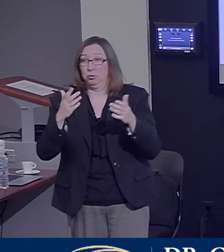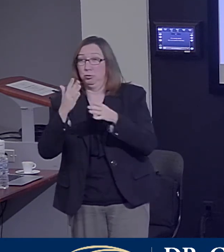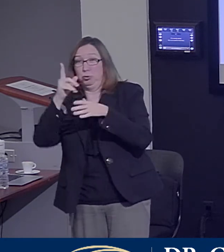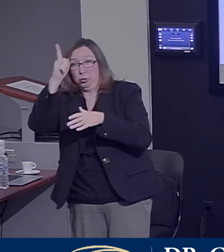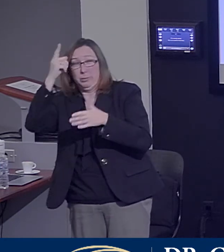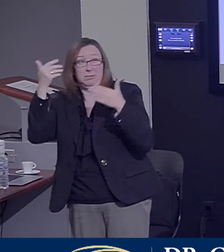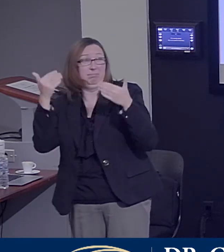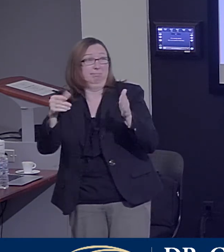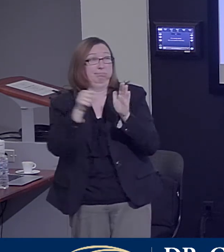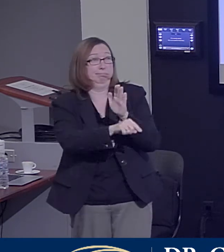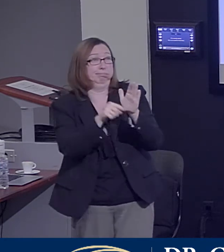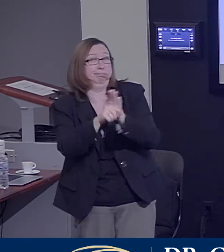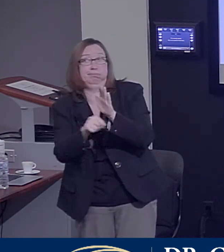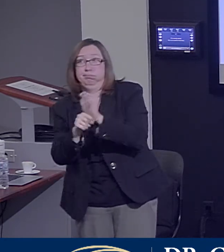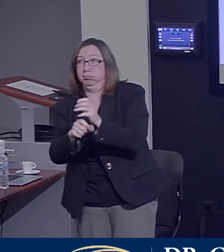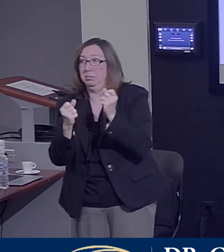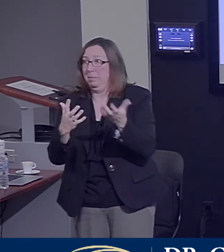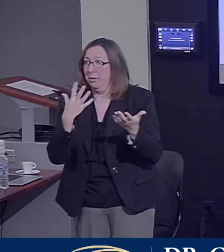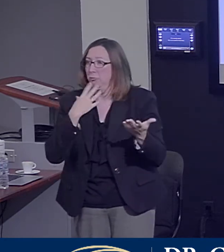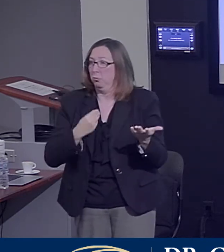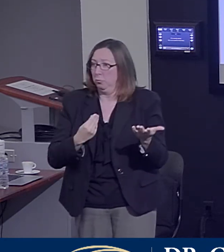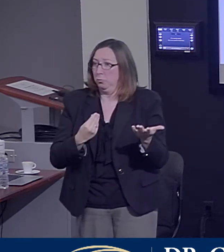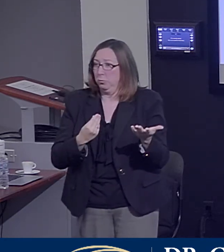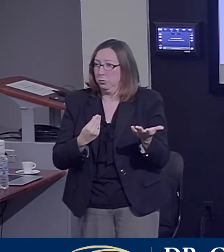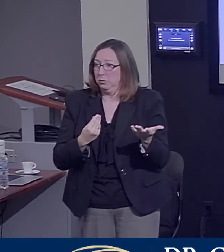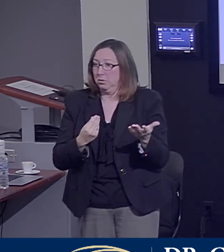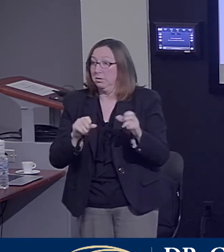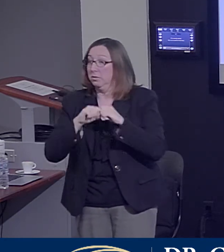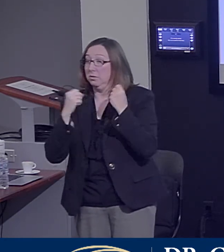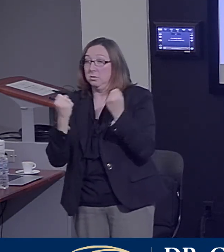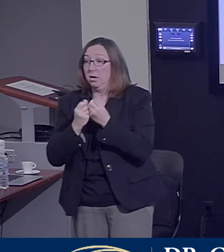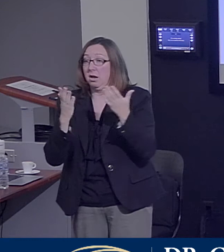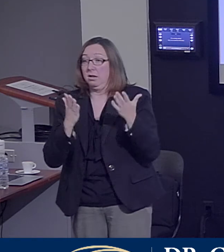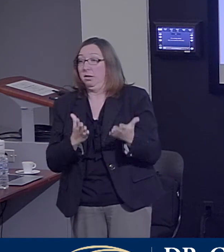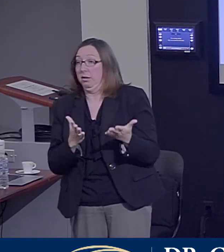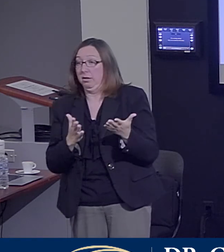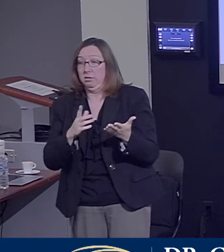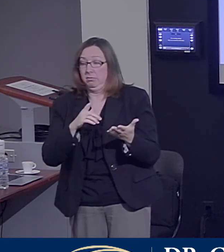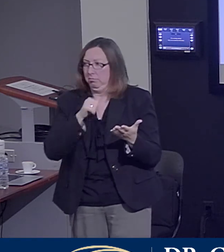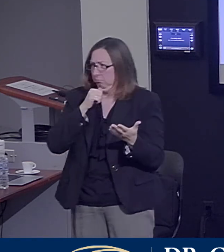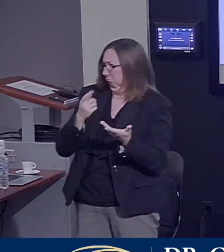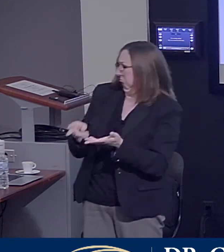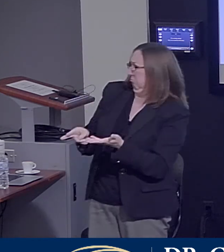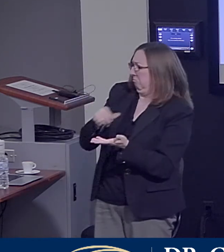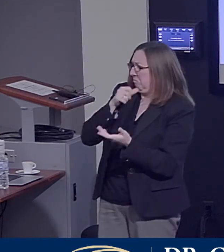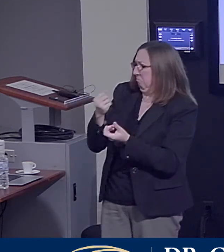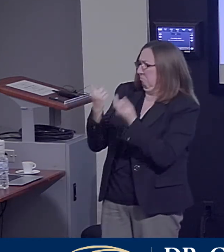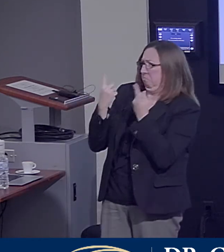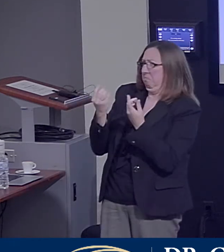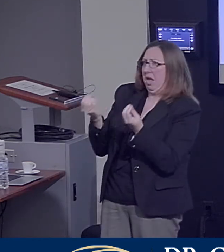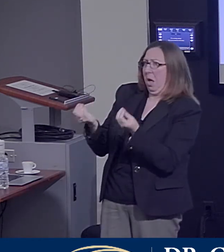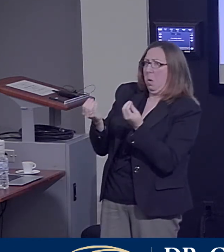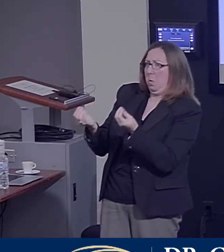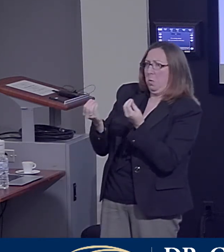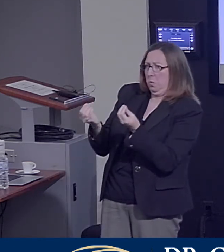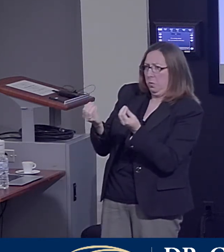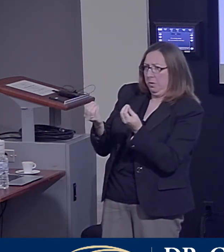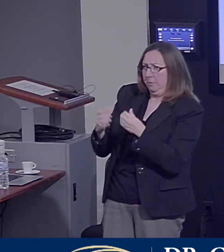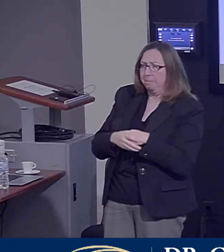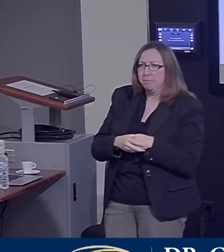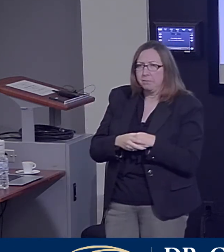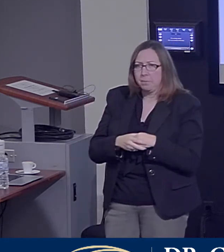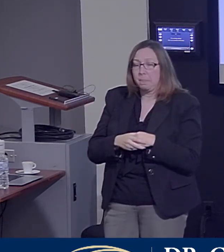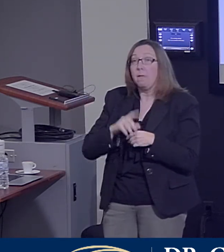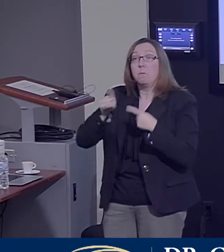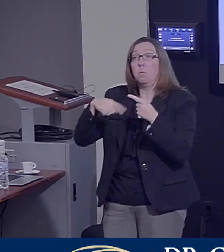the explanation is the following. Germany lost the war, and other